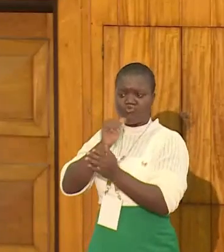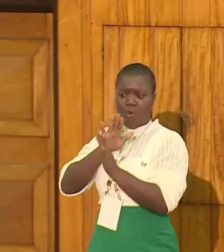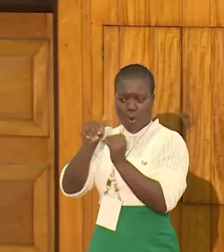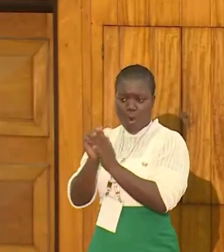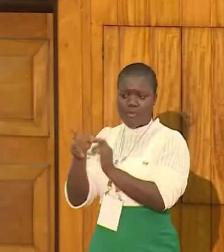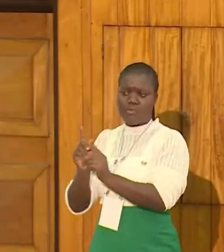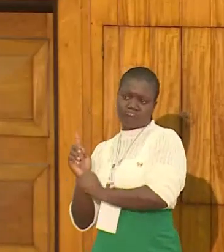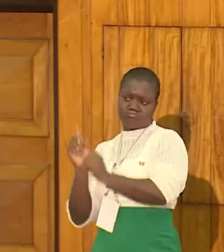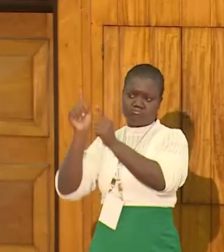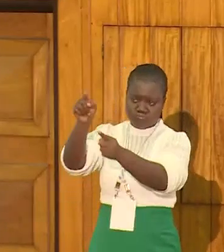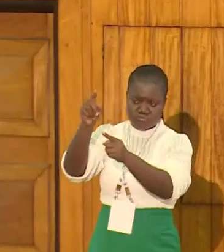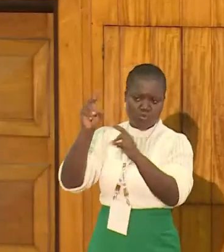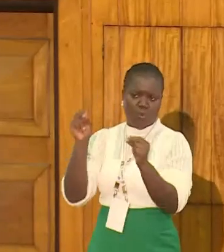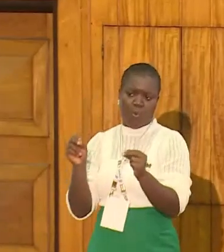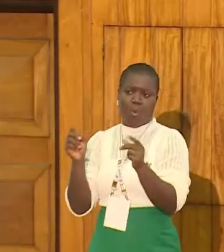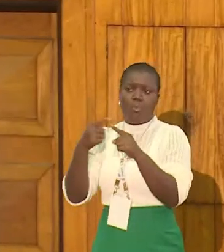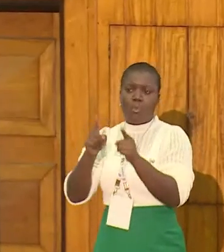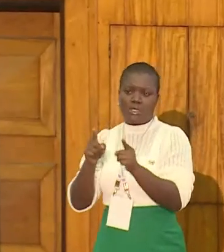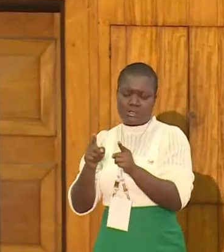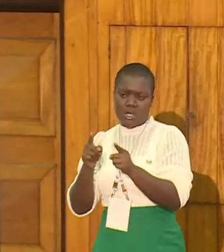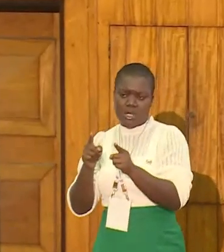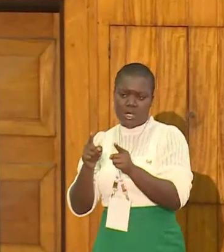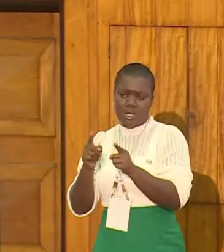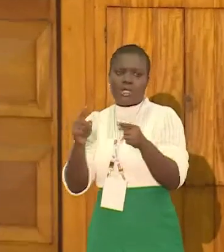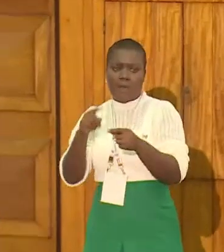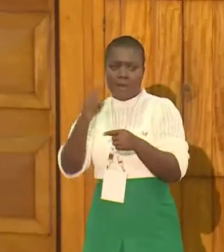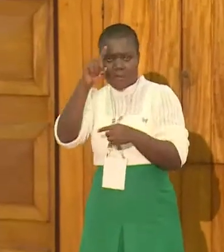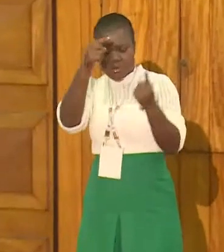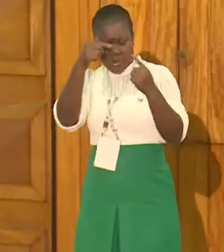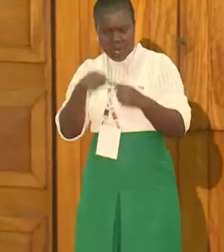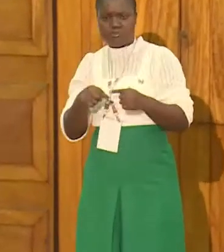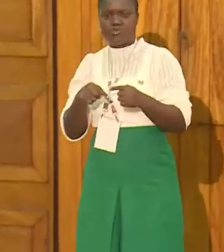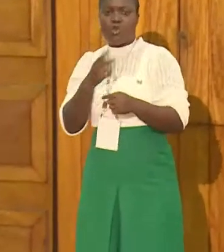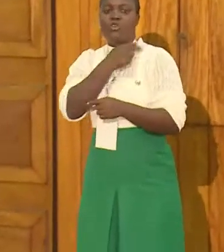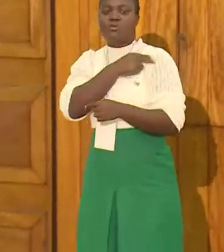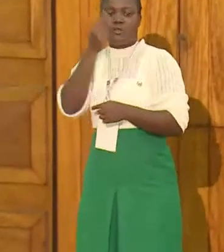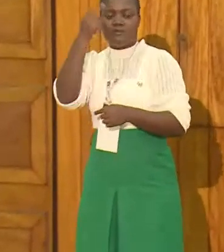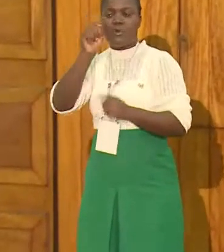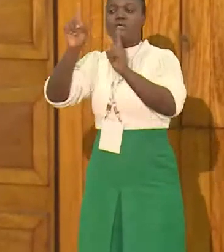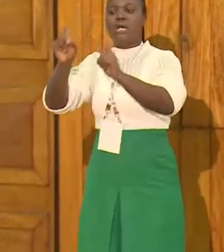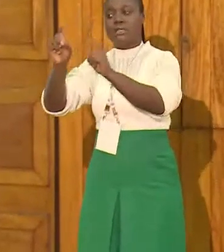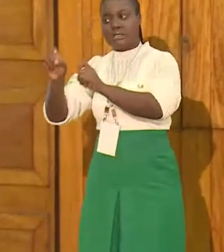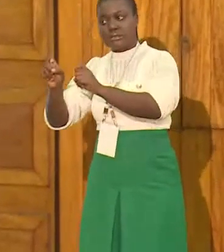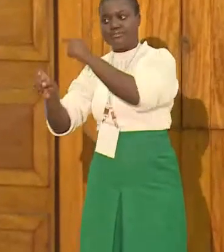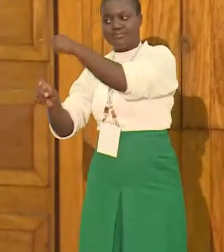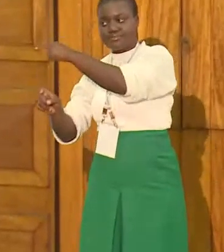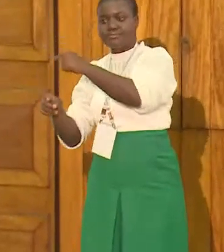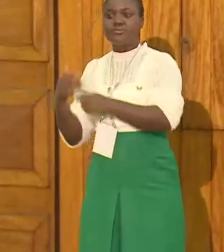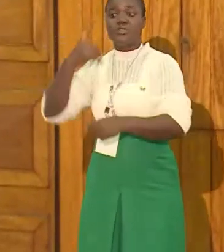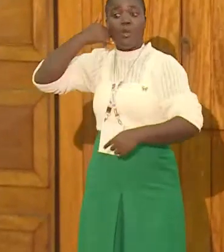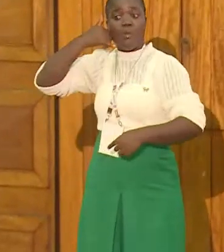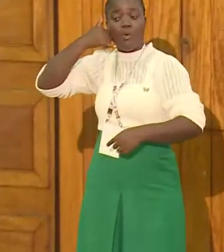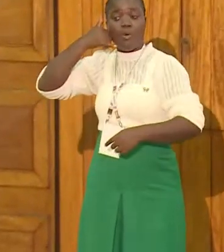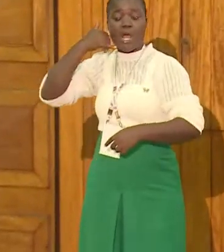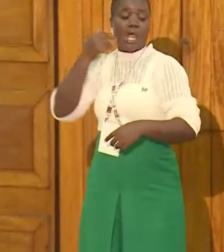clients accessing medical health care when they have to come to the clinic for their tests. And then the comment about the mobile clinic also, thank